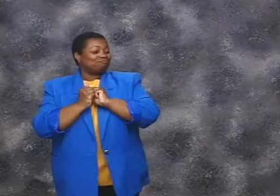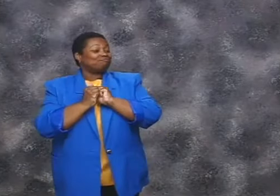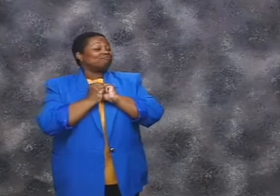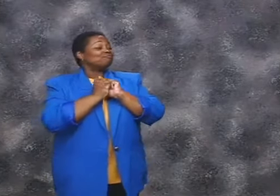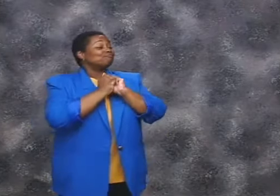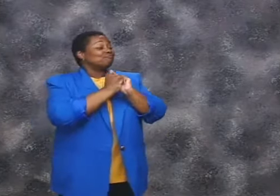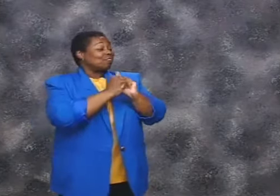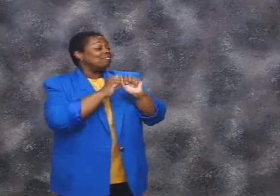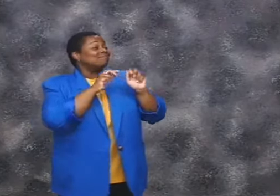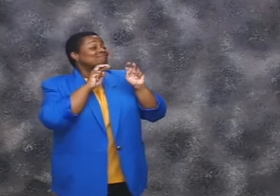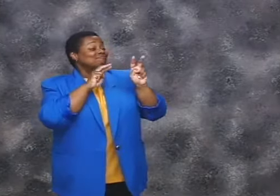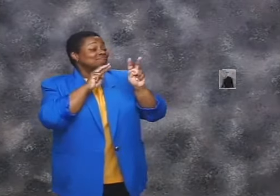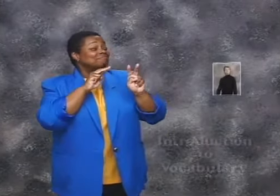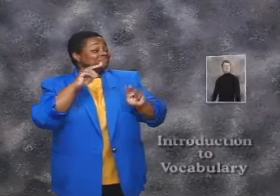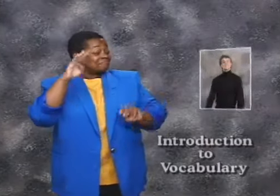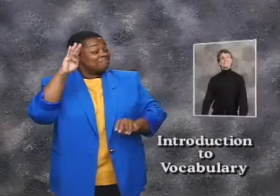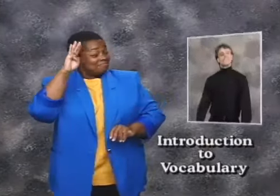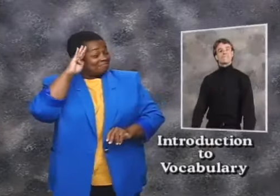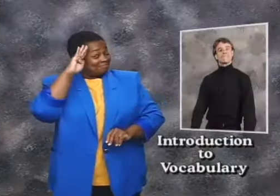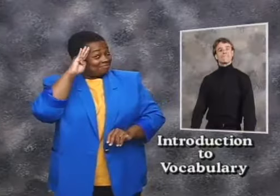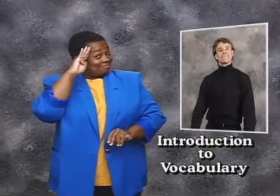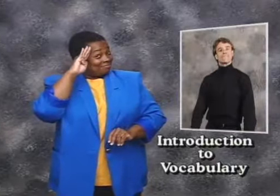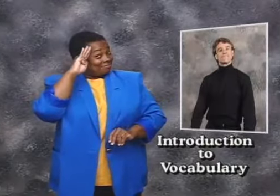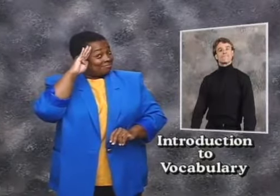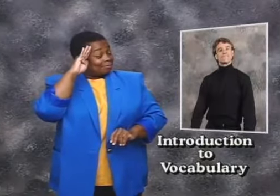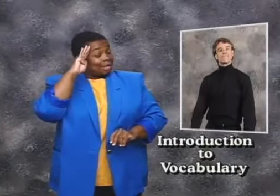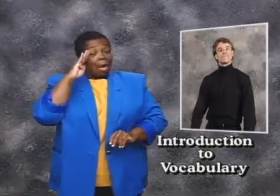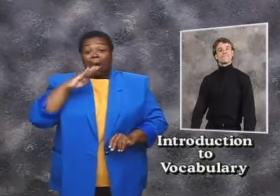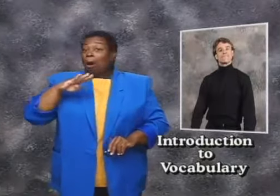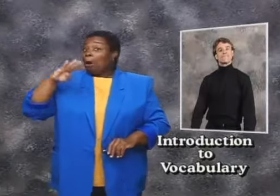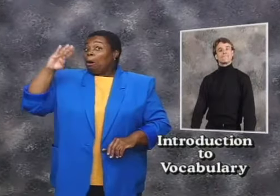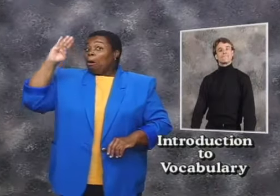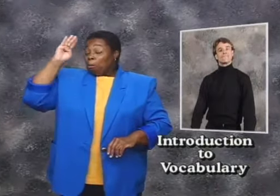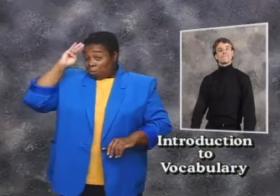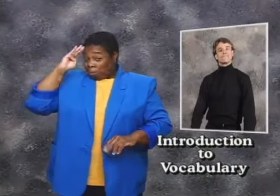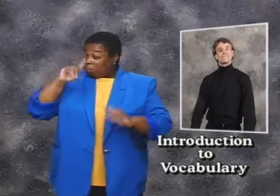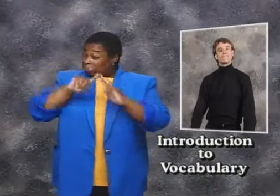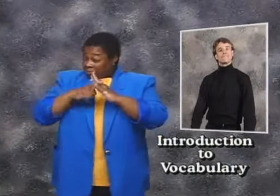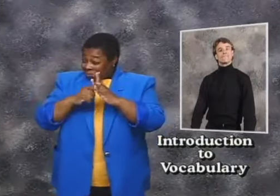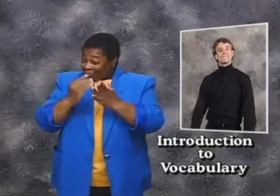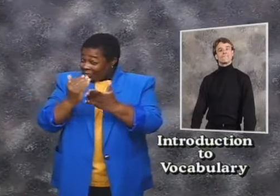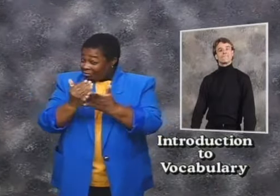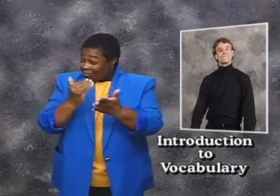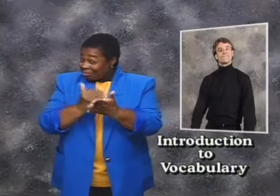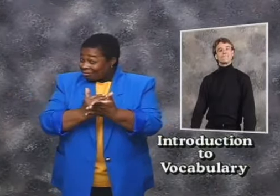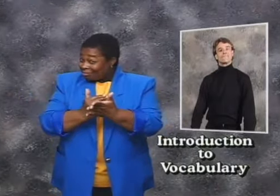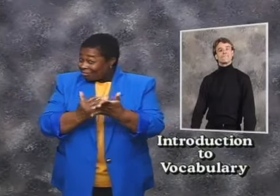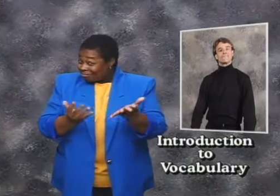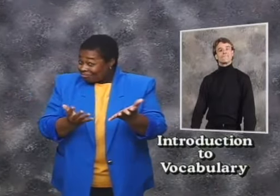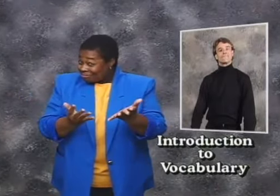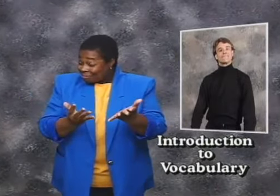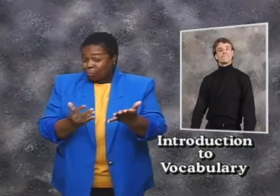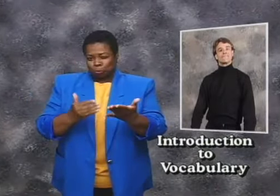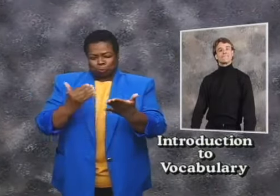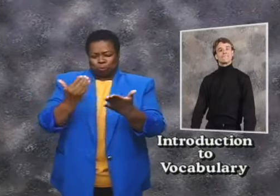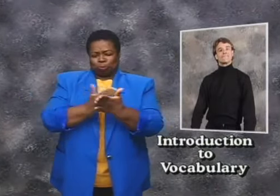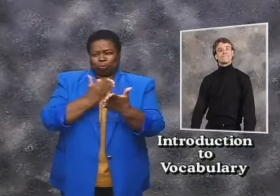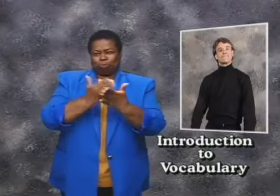come along with me and let's watch Billy. At the beginning of every lesson, Billy